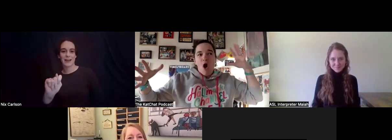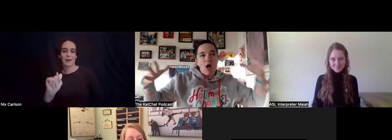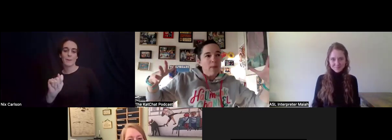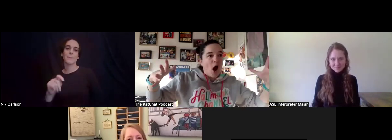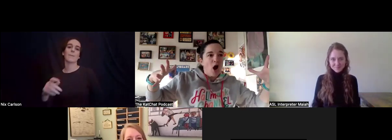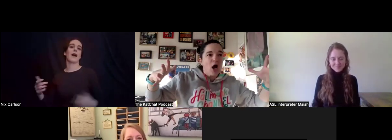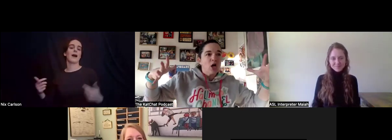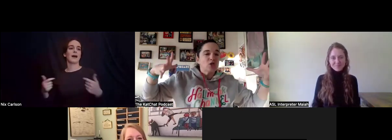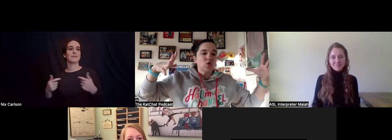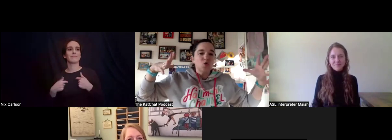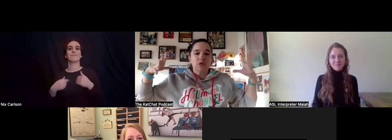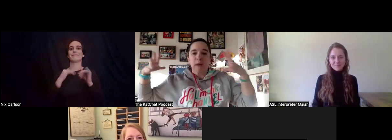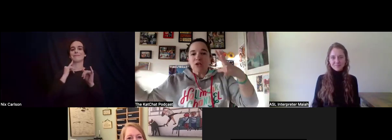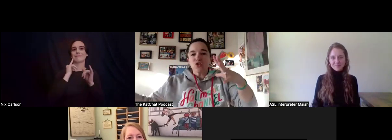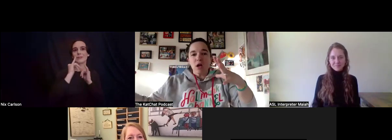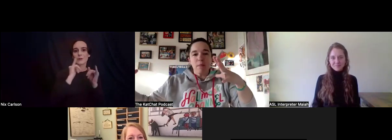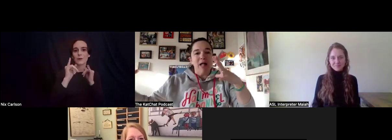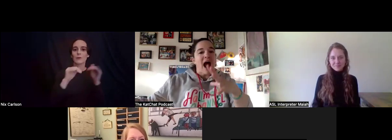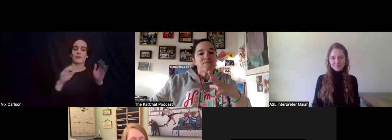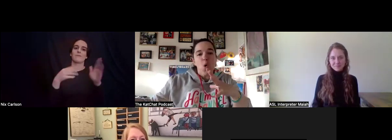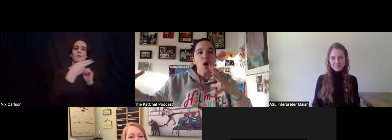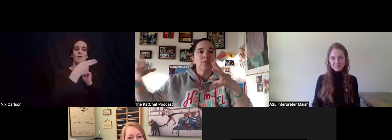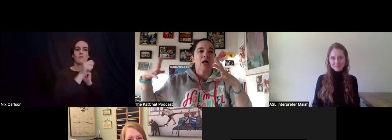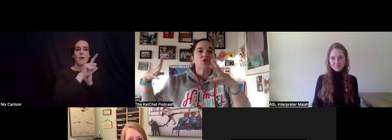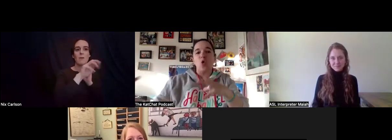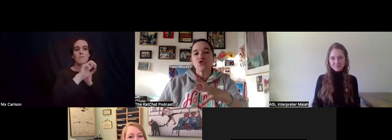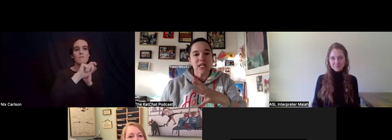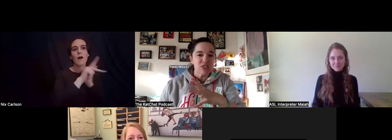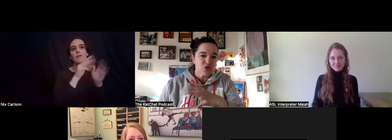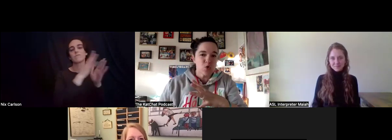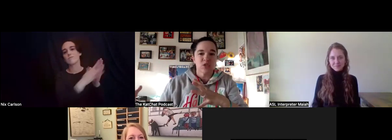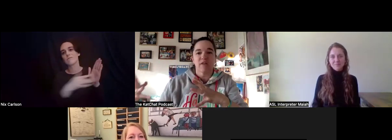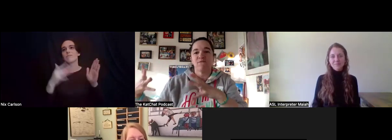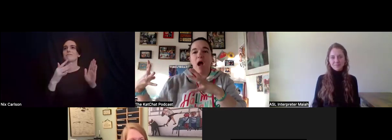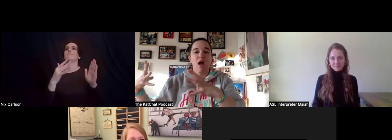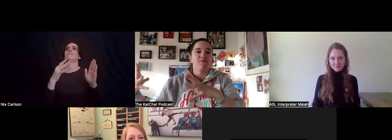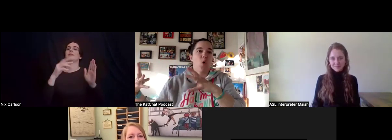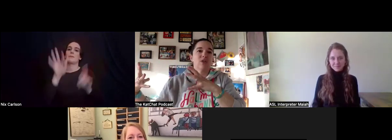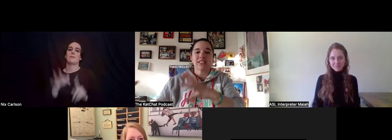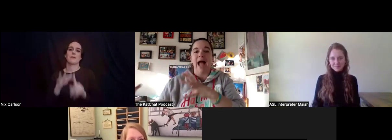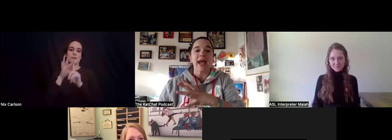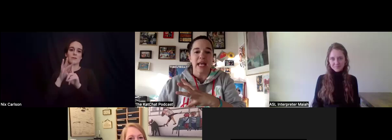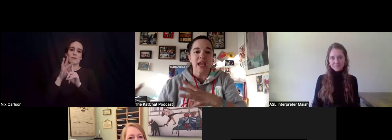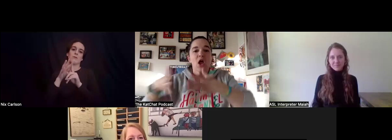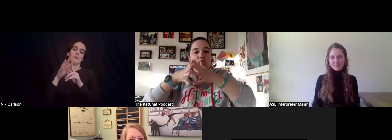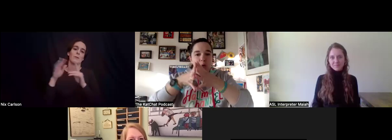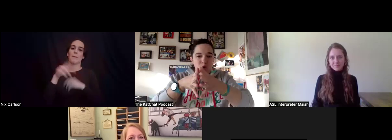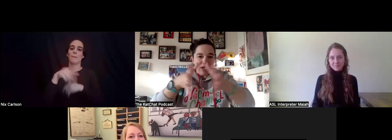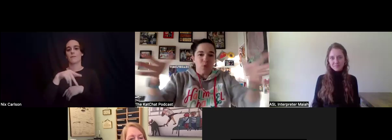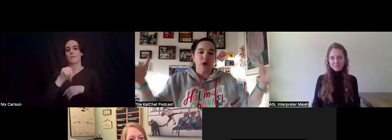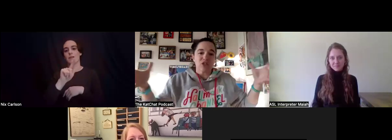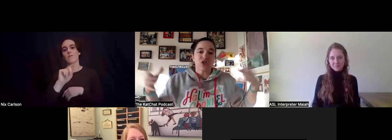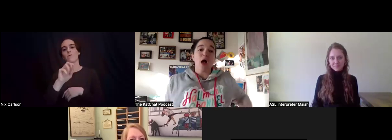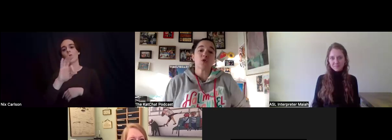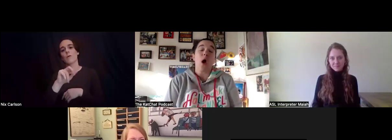from Hallmark to special platforms and social issues for society. So I'm